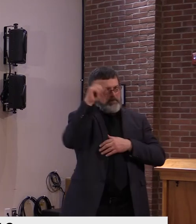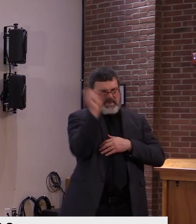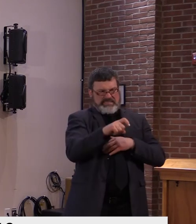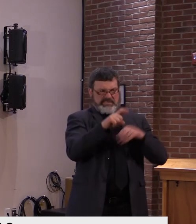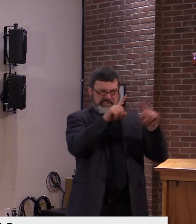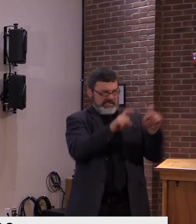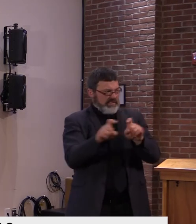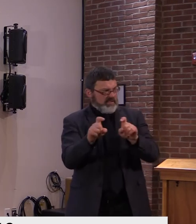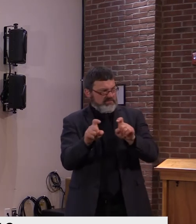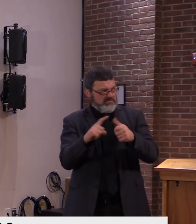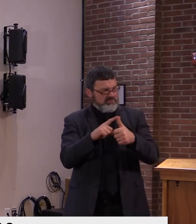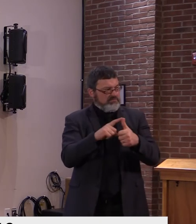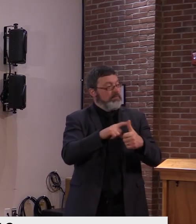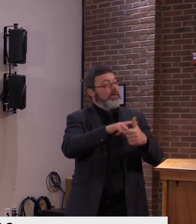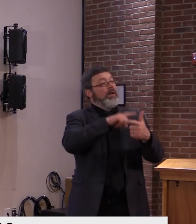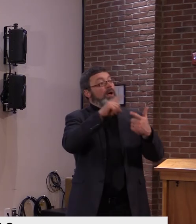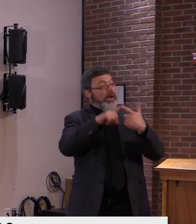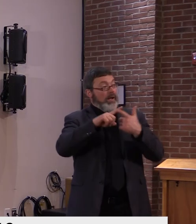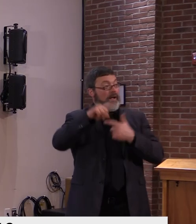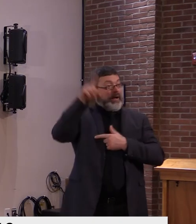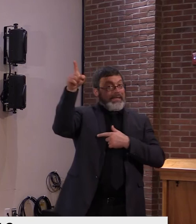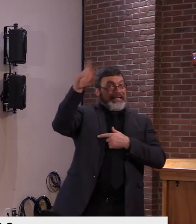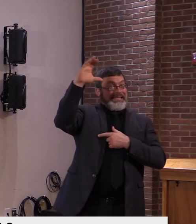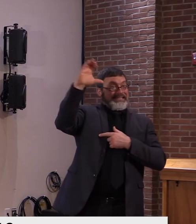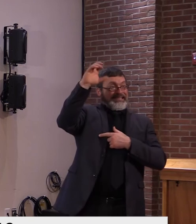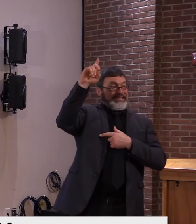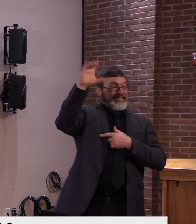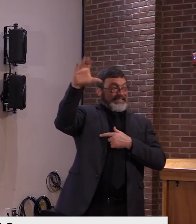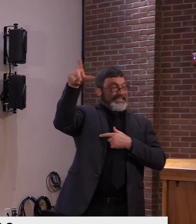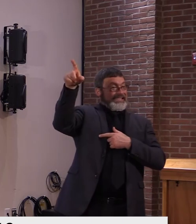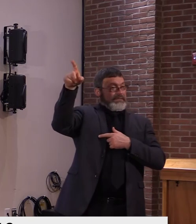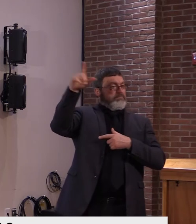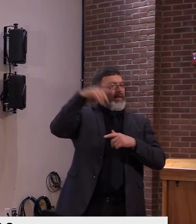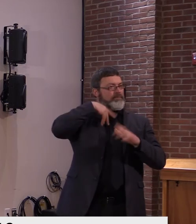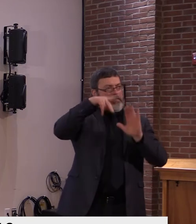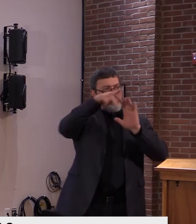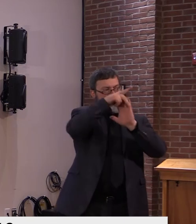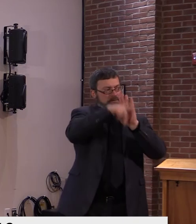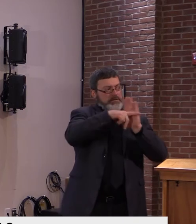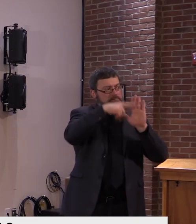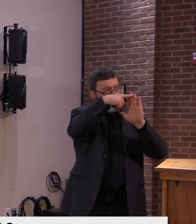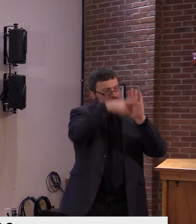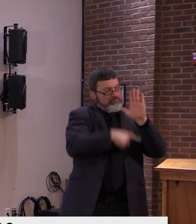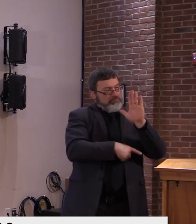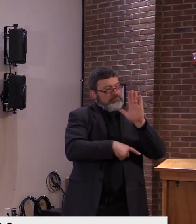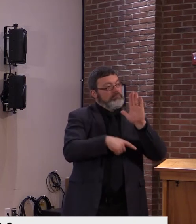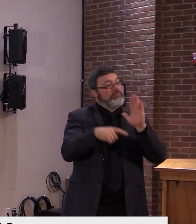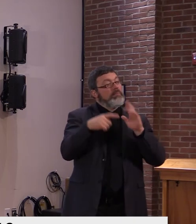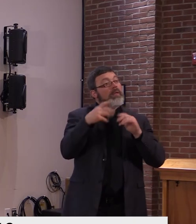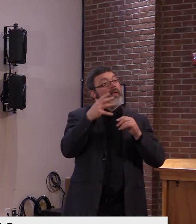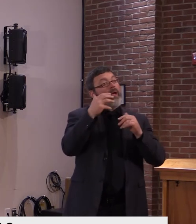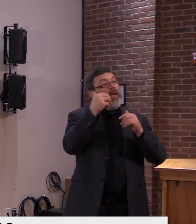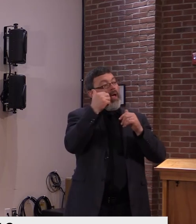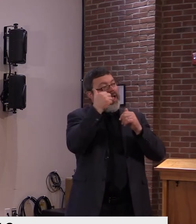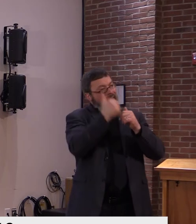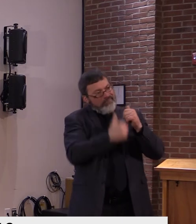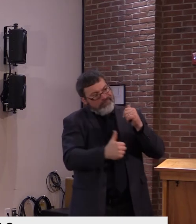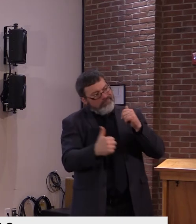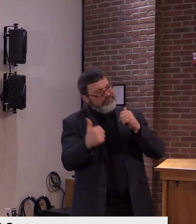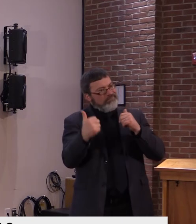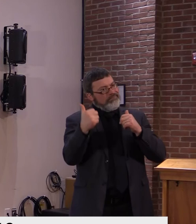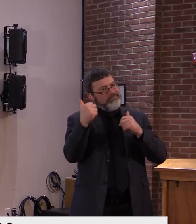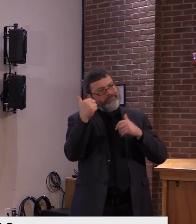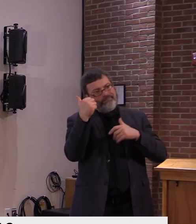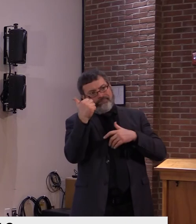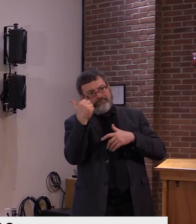entire protocol of testing every several days over a 14-day period, so that we don't just accept